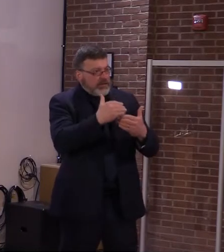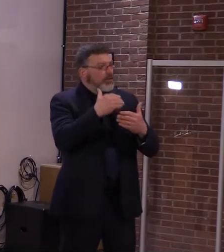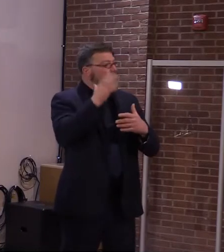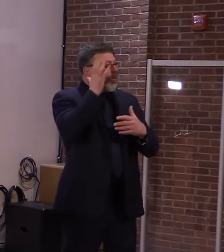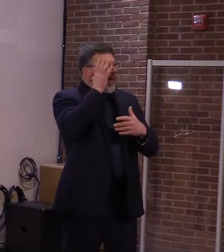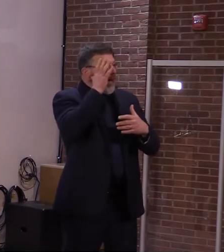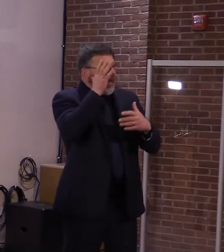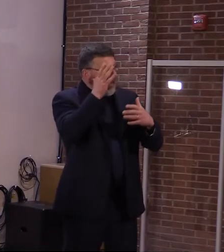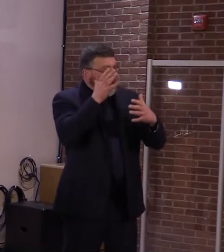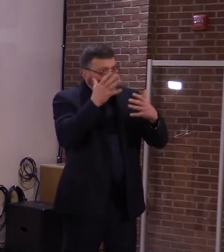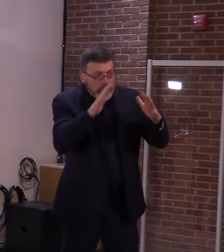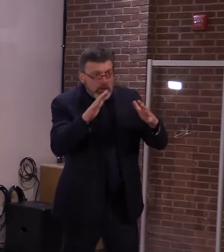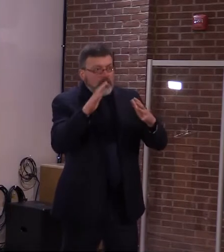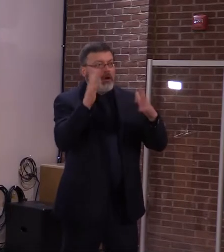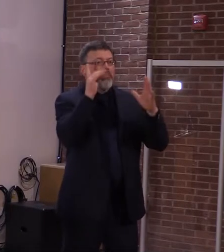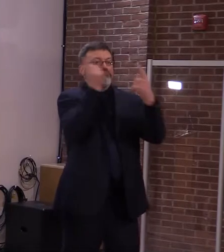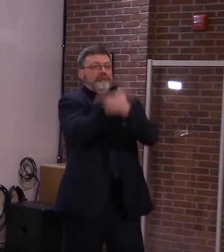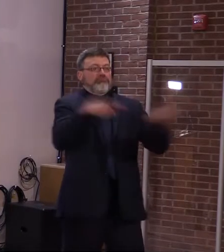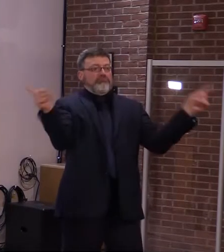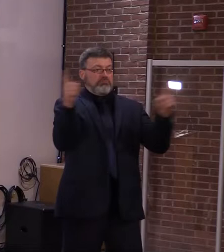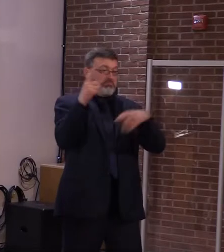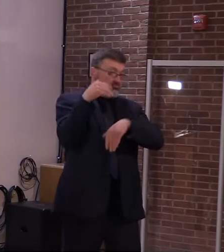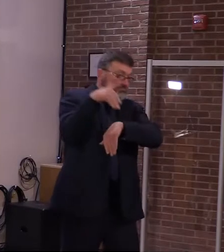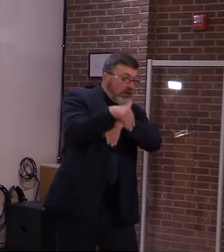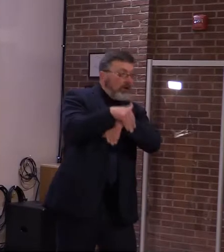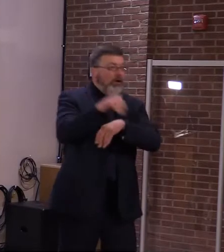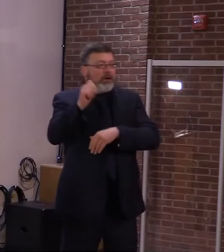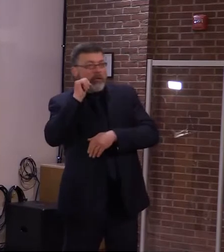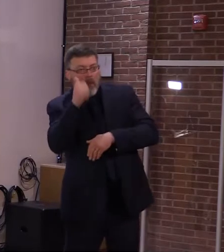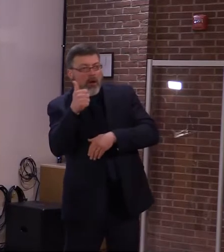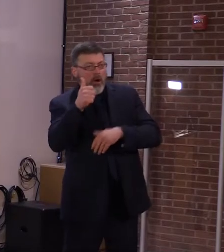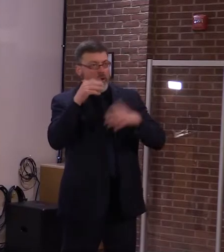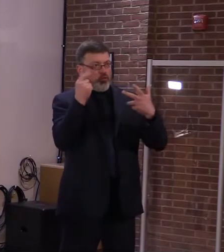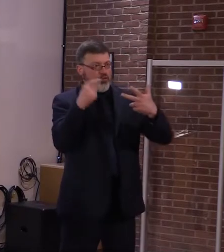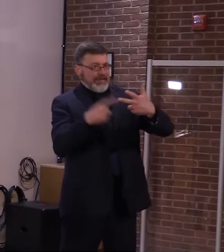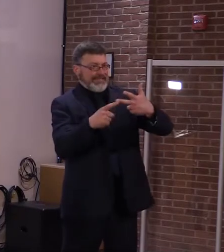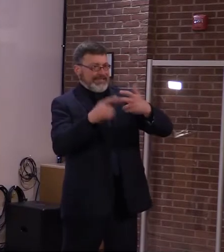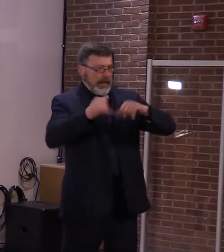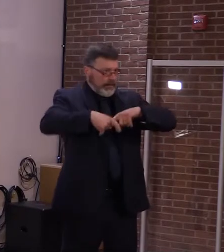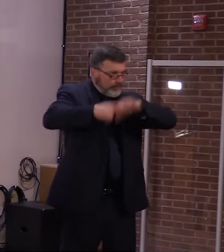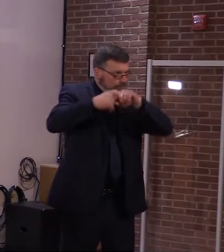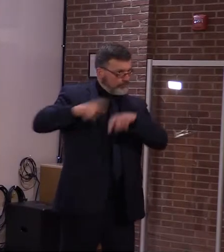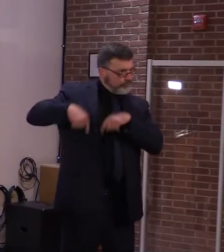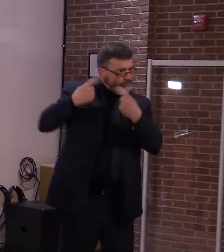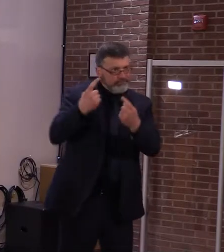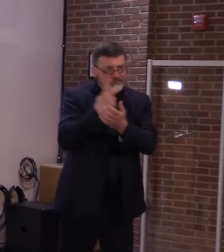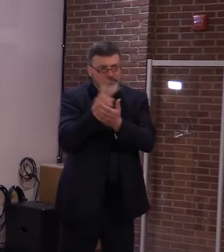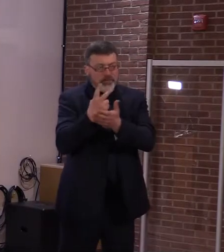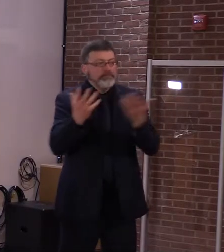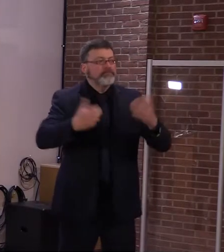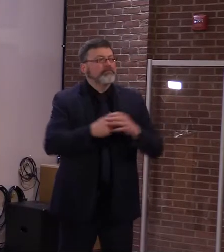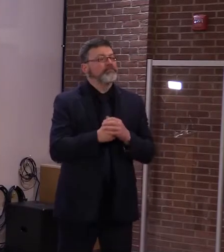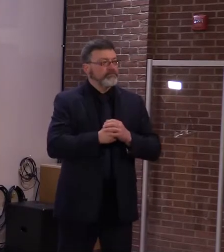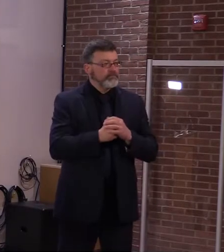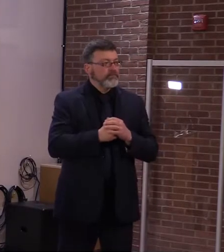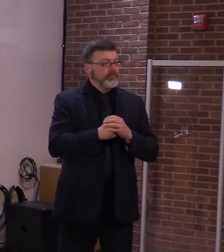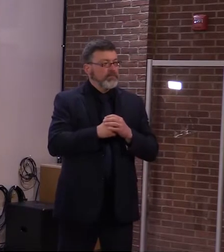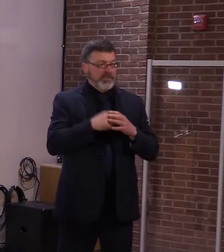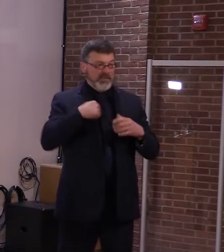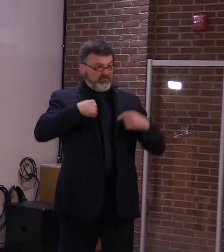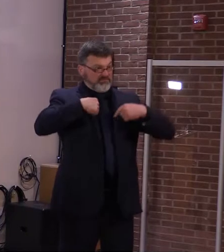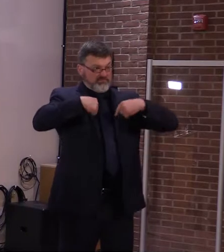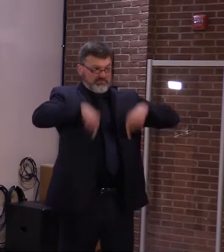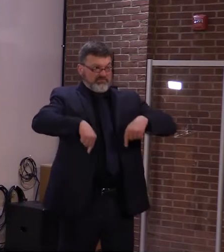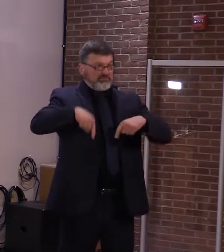or tomorrow. In Vermont, we're preparing for a resumption of the use of these vaccines, so we're